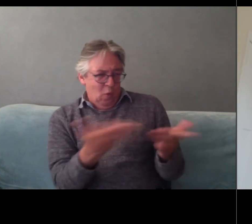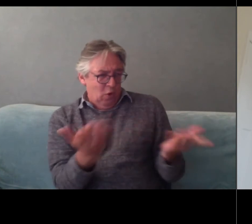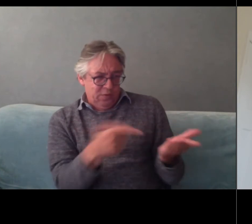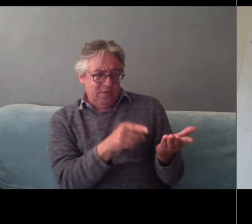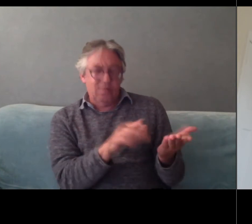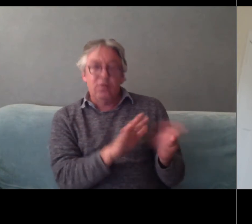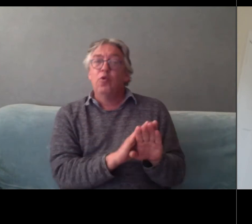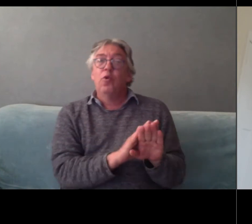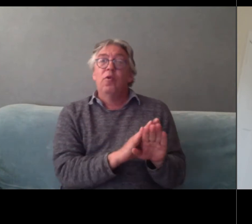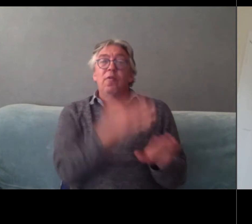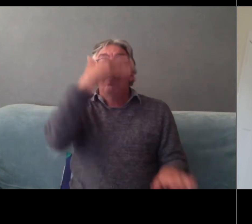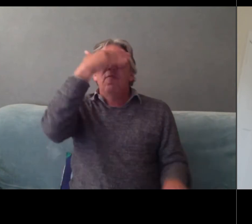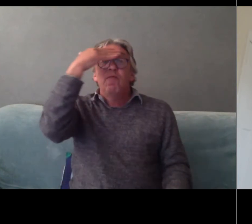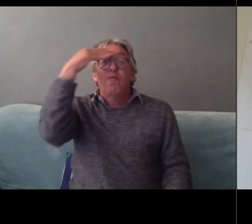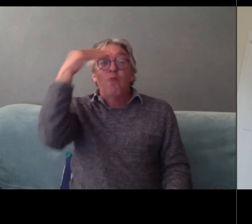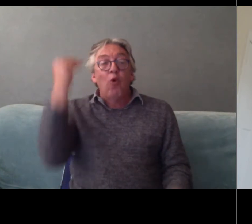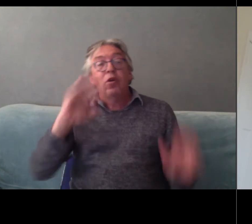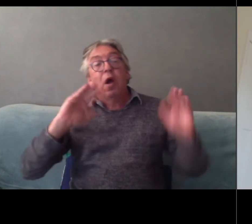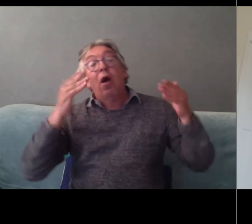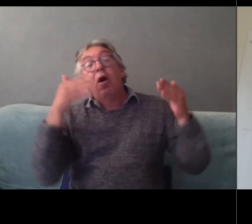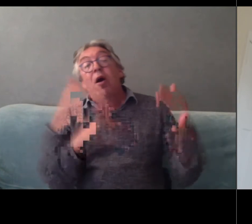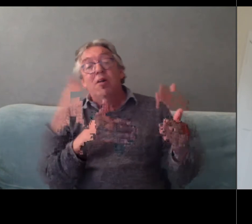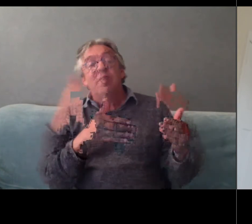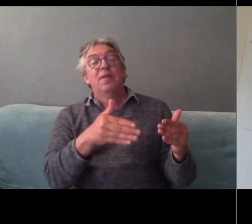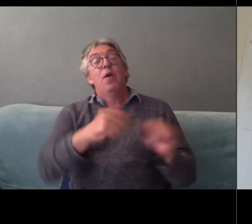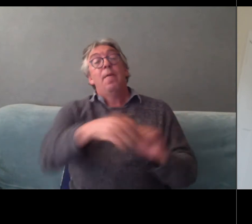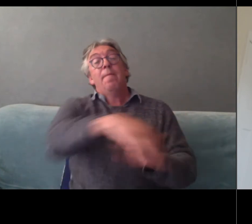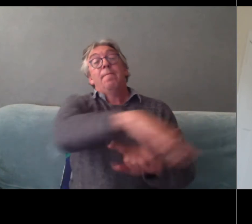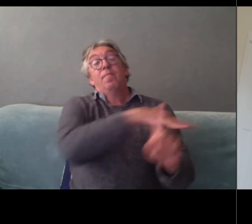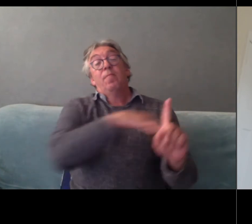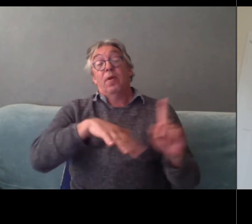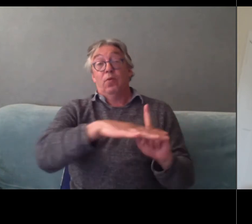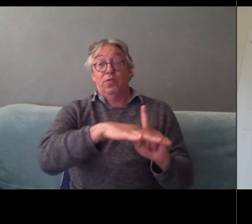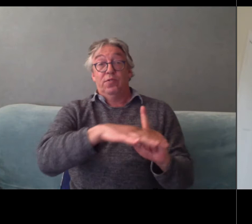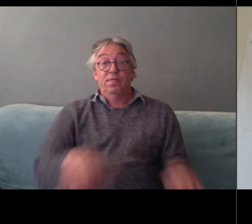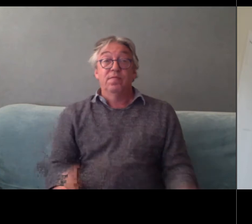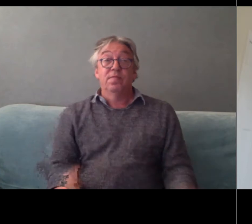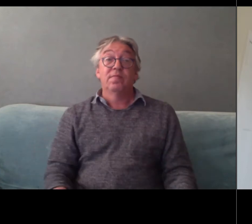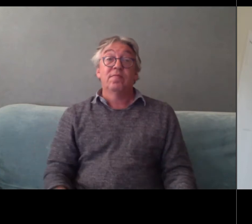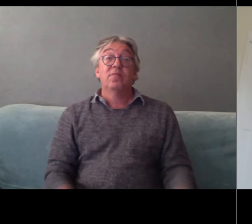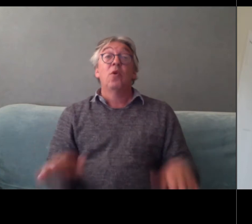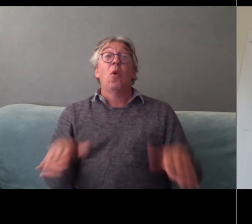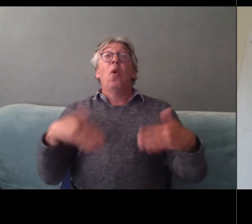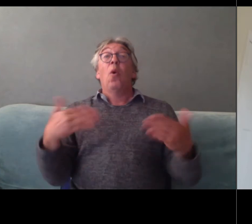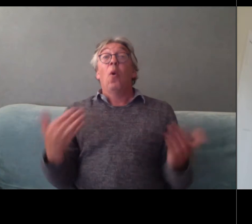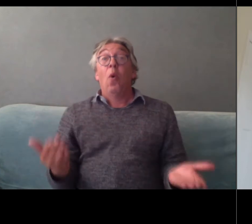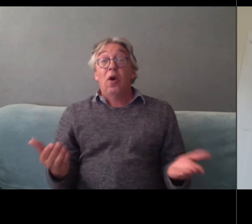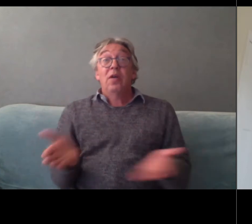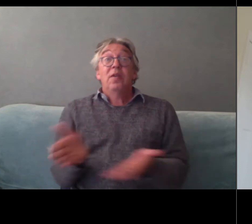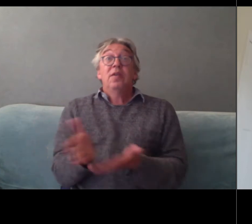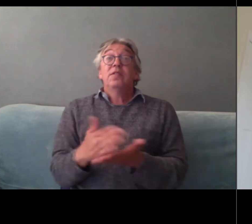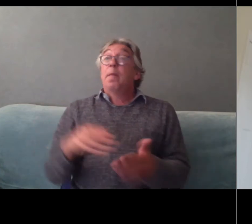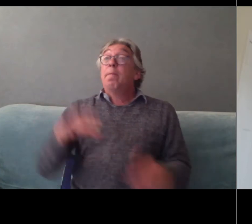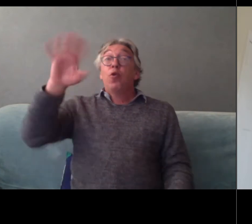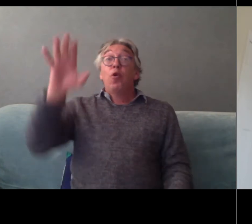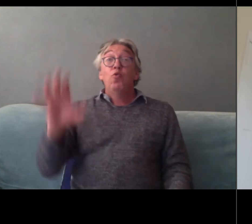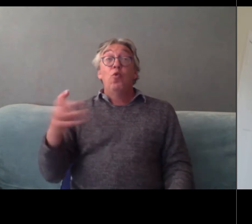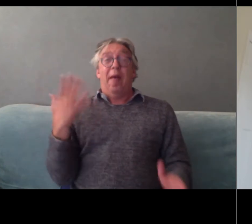using diagnostic criteria that exclude some categories of persons rather than others, particularly people